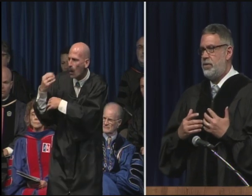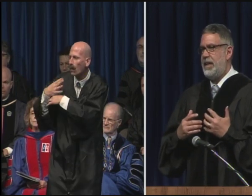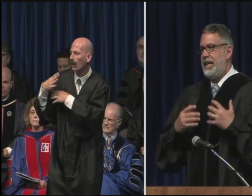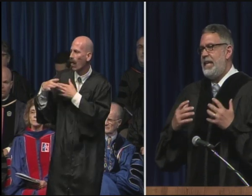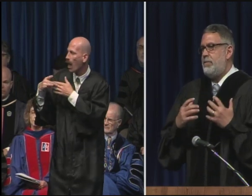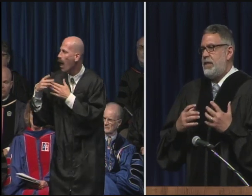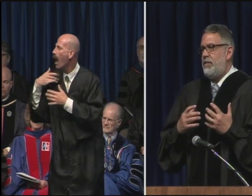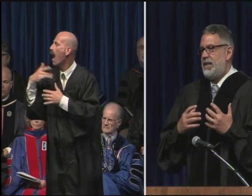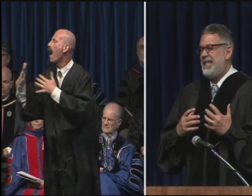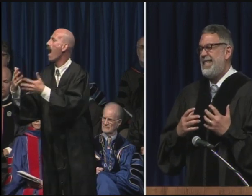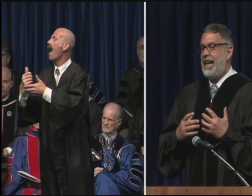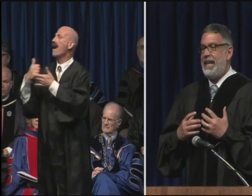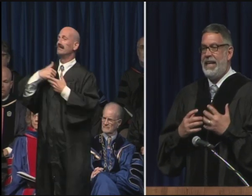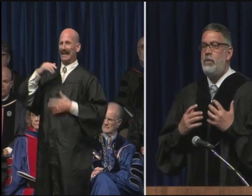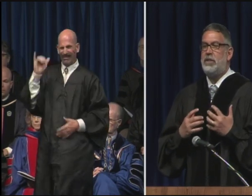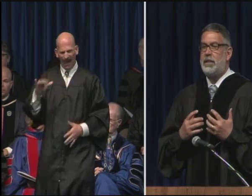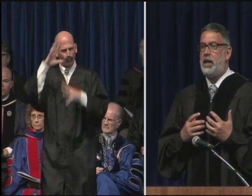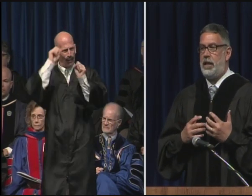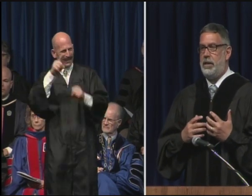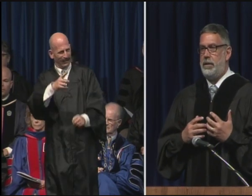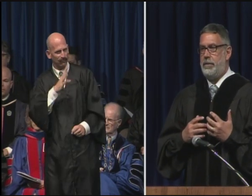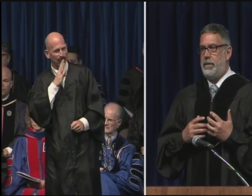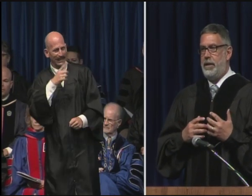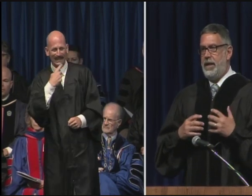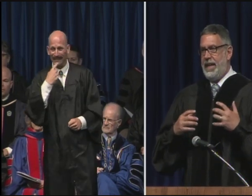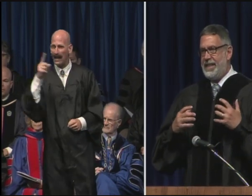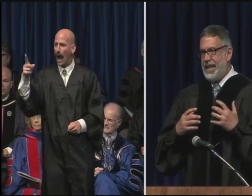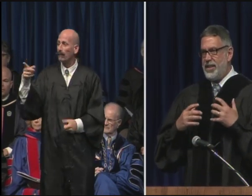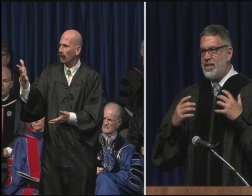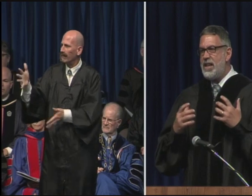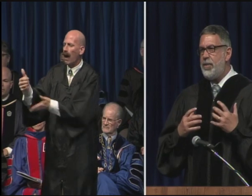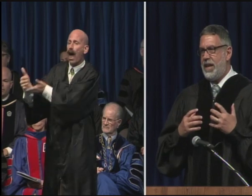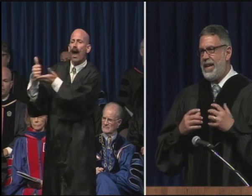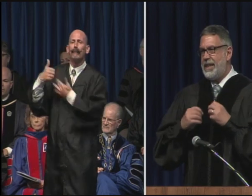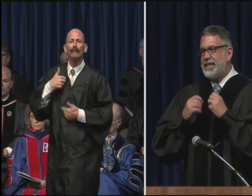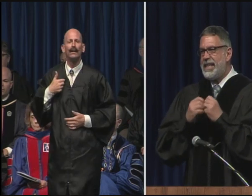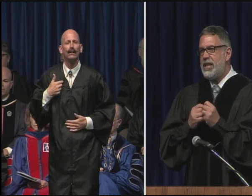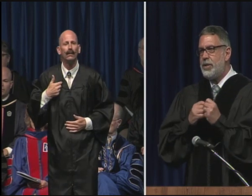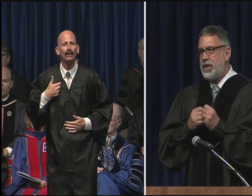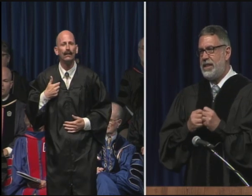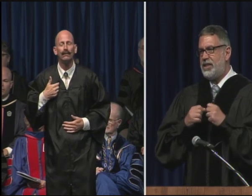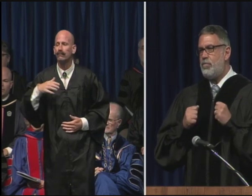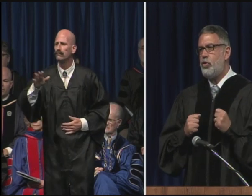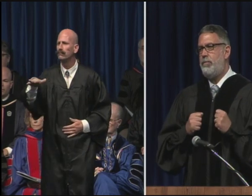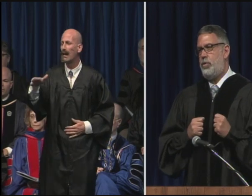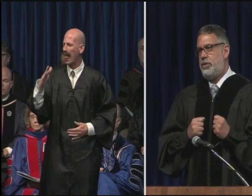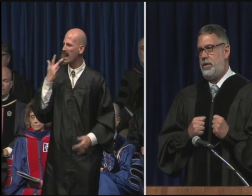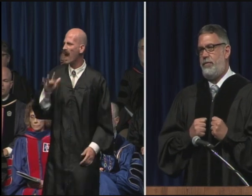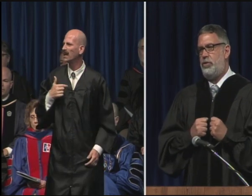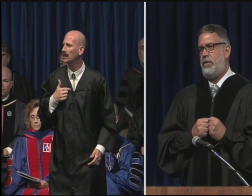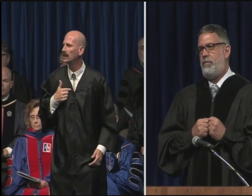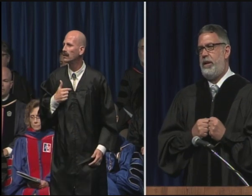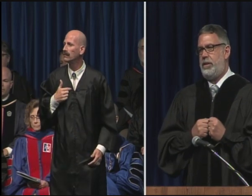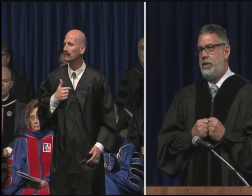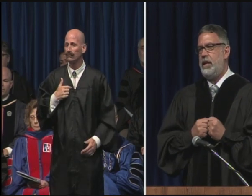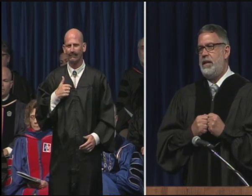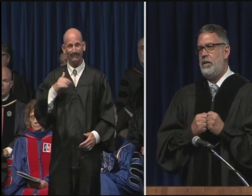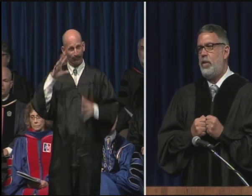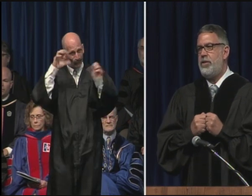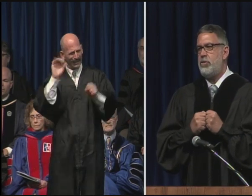He himself said he was lucky. He said there's nothing, not a single thing that's more important to the future of America than whether or